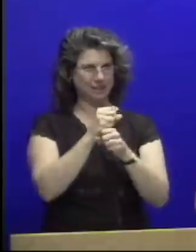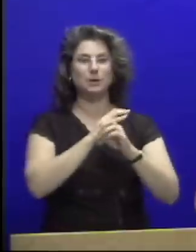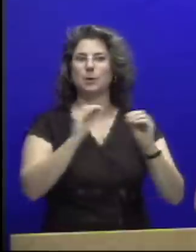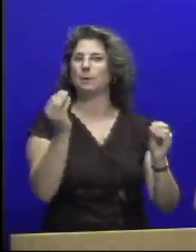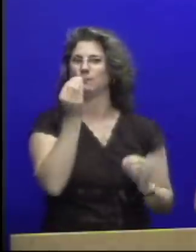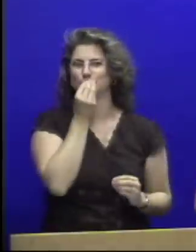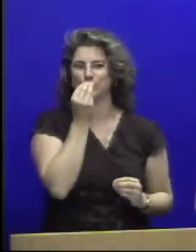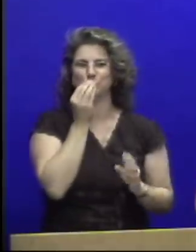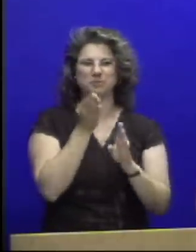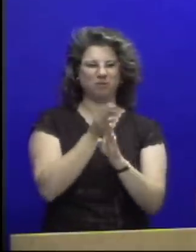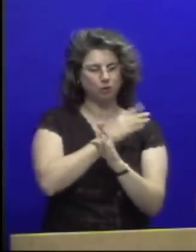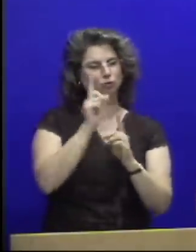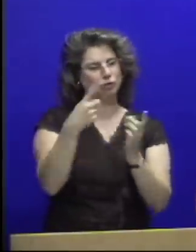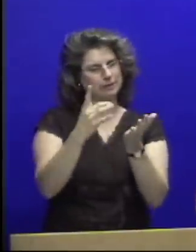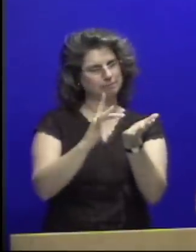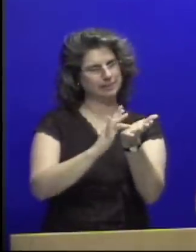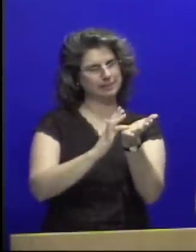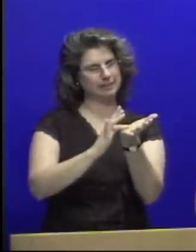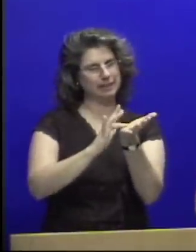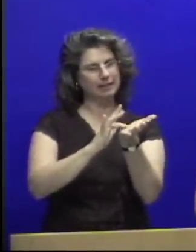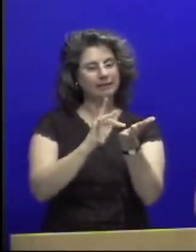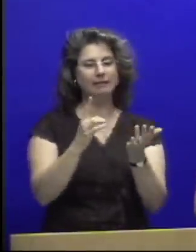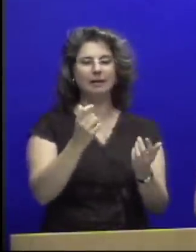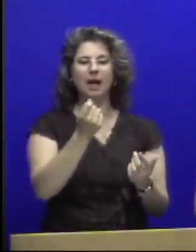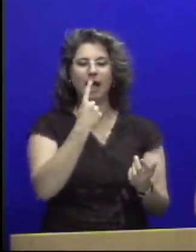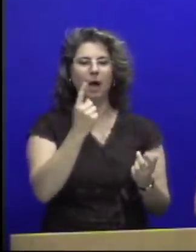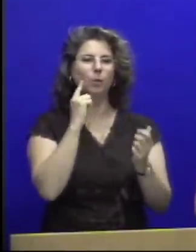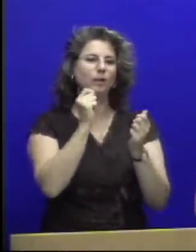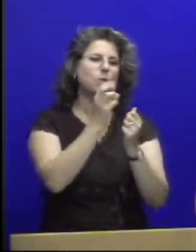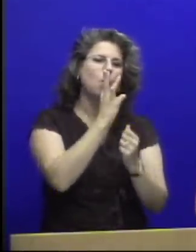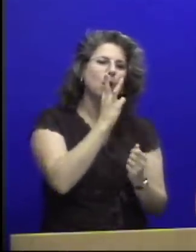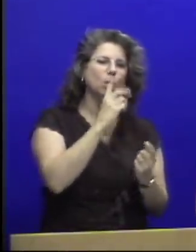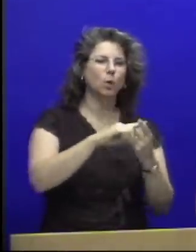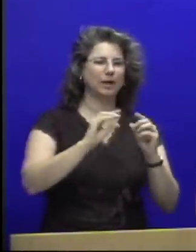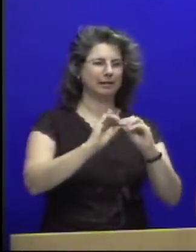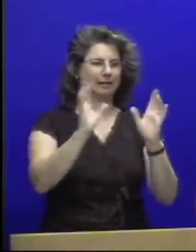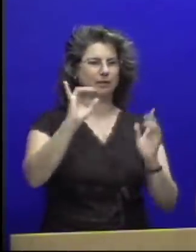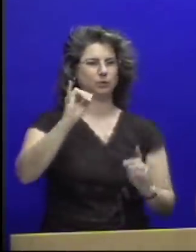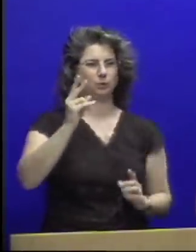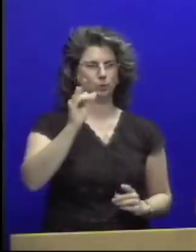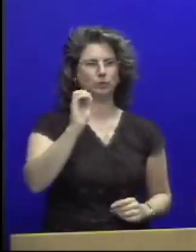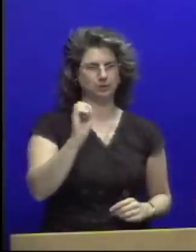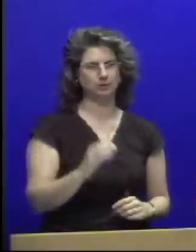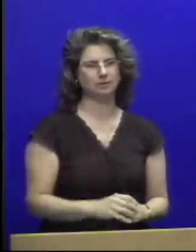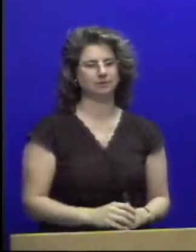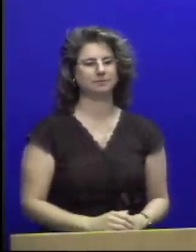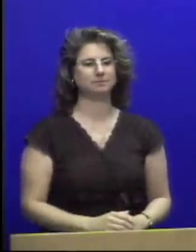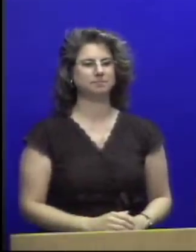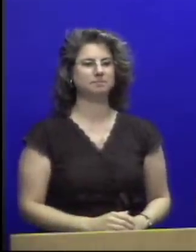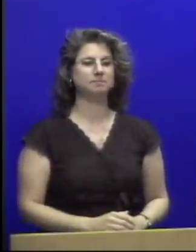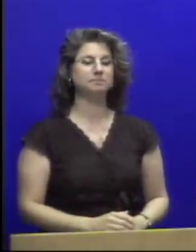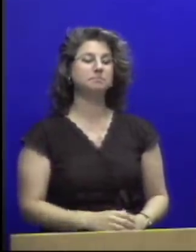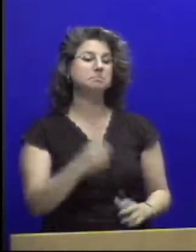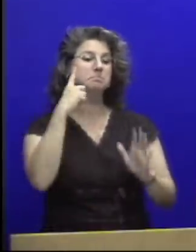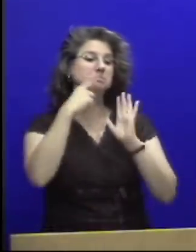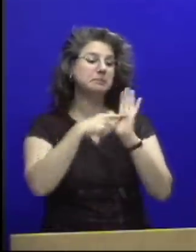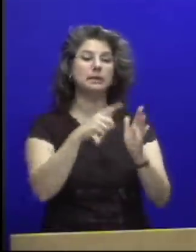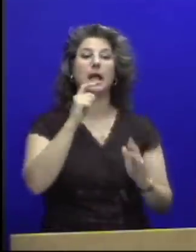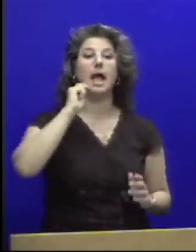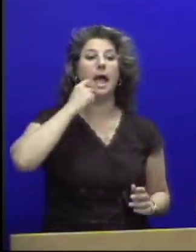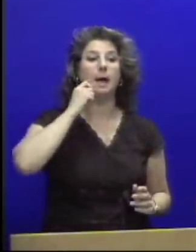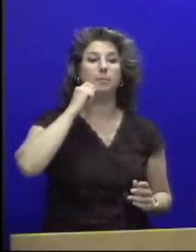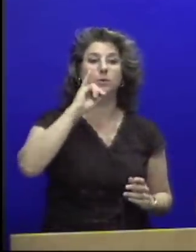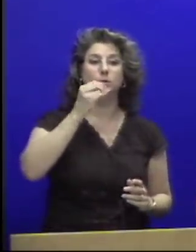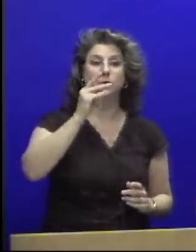and just pills with water or clear juice, like apple juice